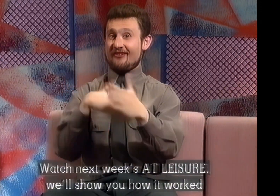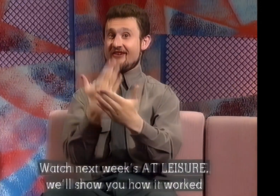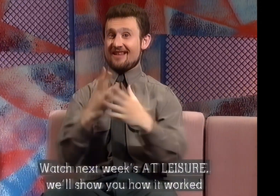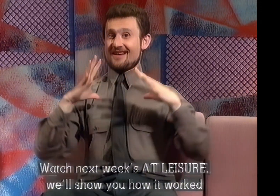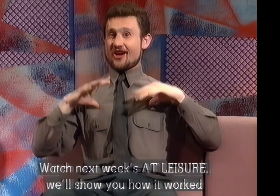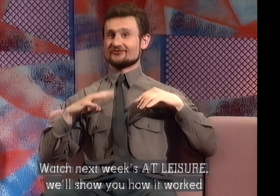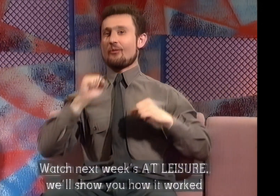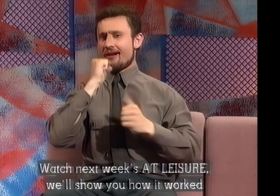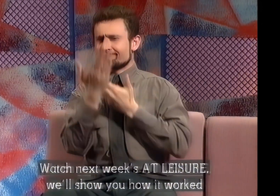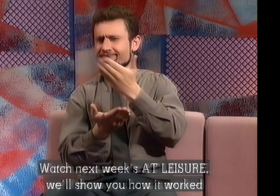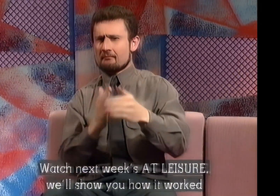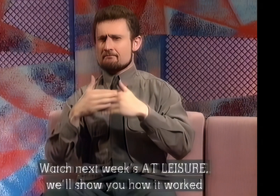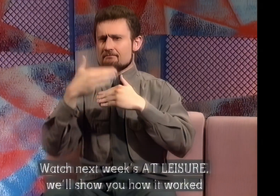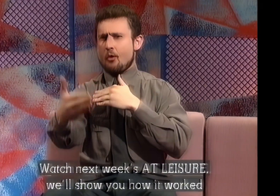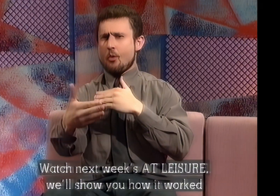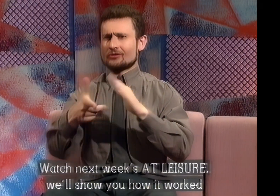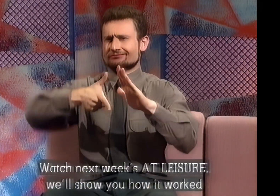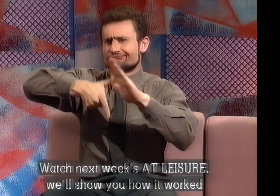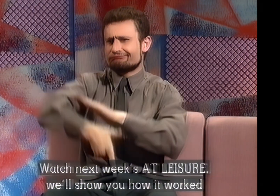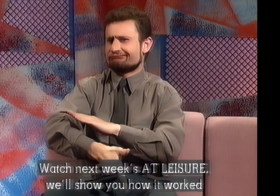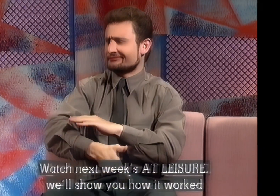week's Sign On at leisure and we'll show you how it all worked.